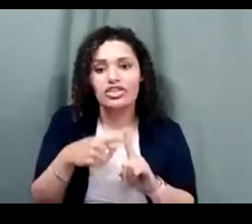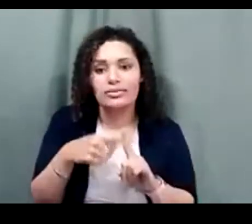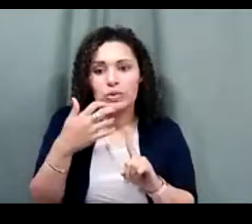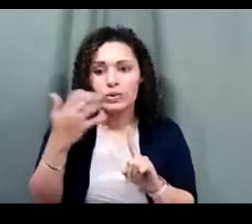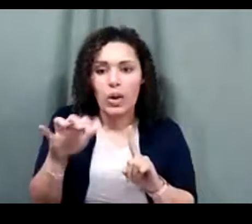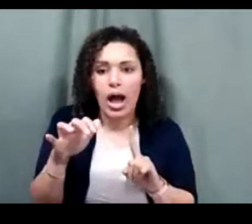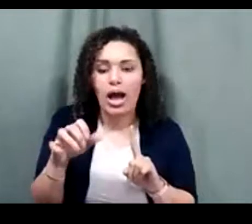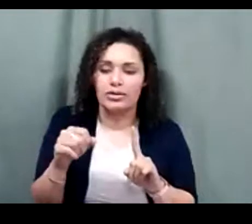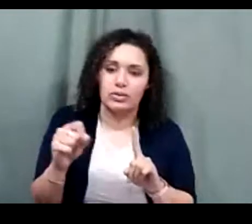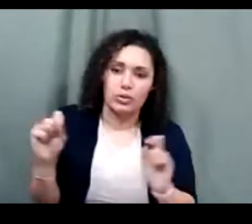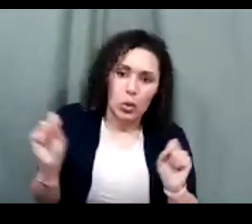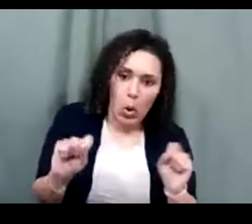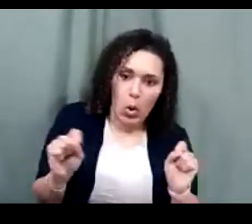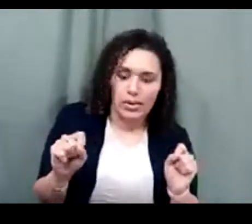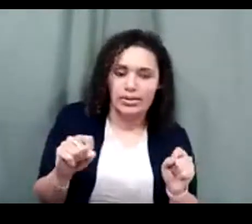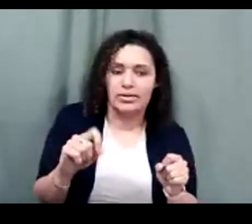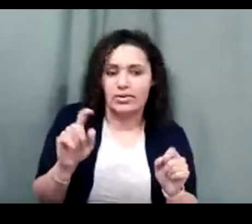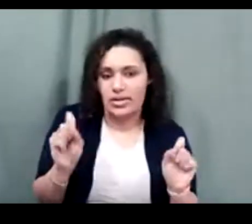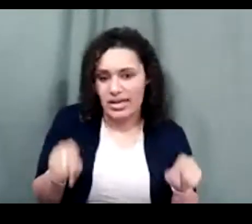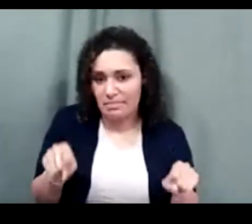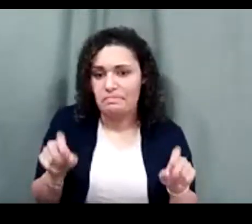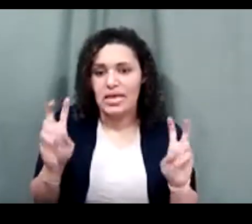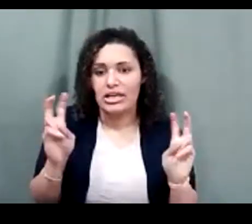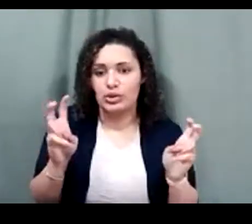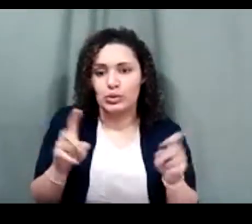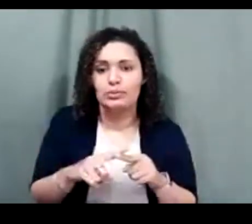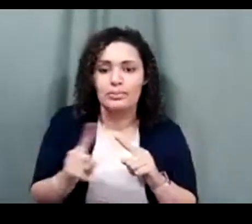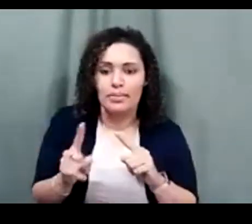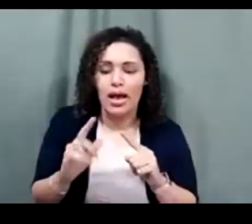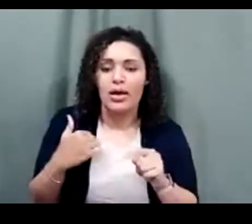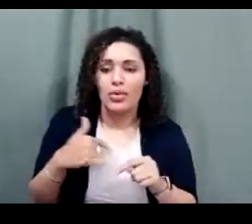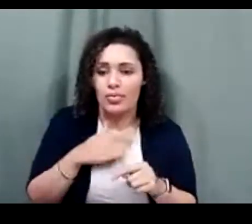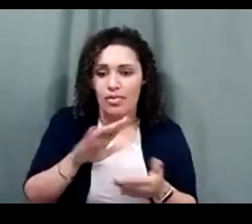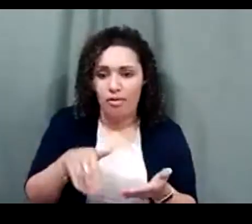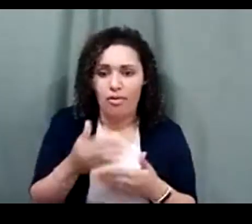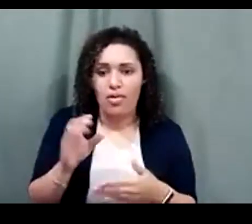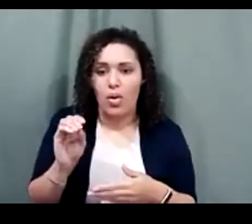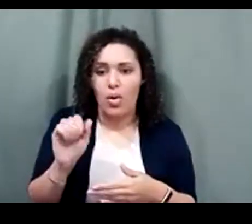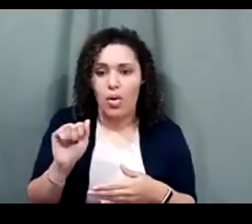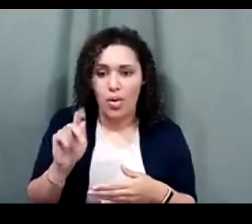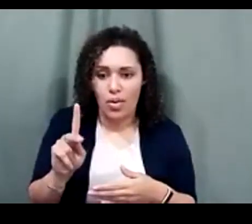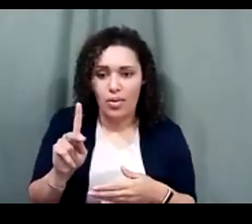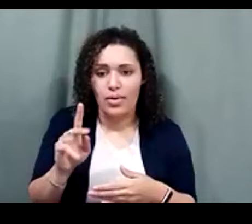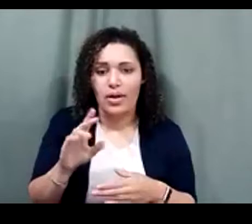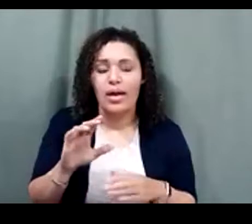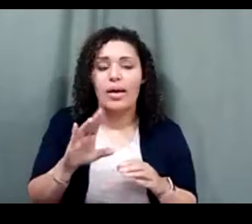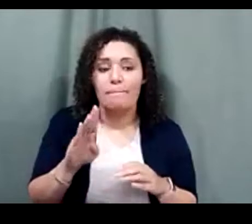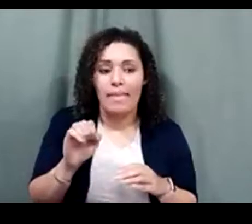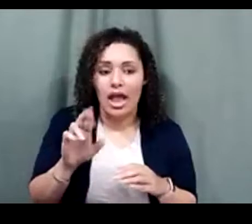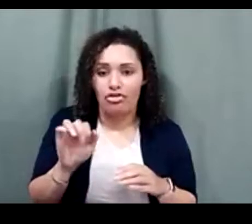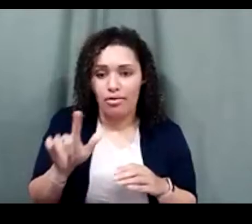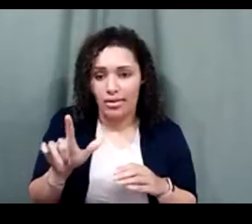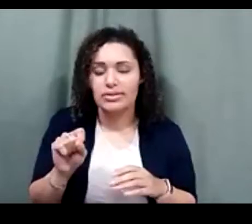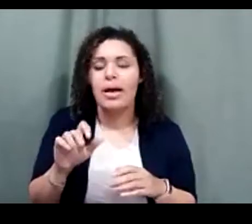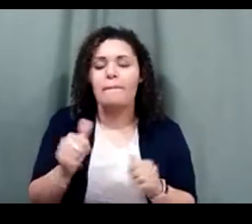or too cold. So, and that's it. We use all oak barrels. So primarily French, although some of them are a